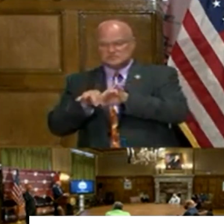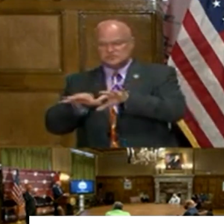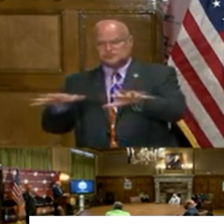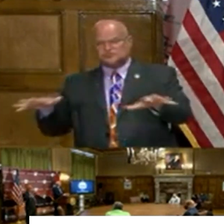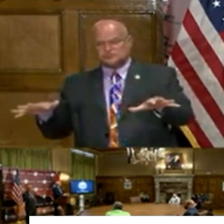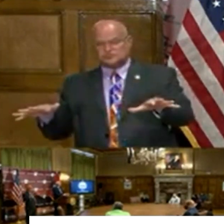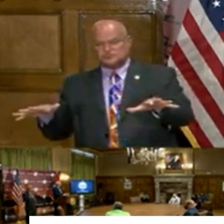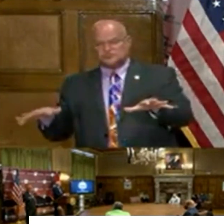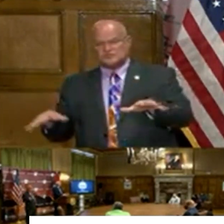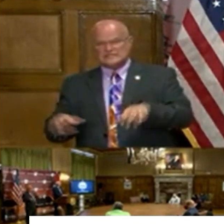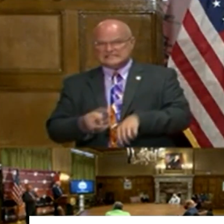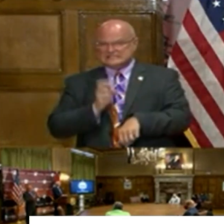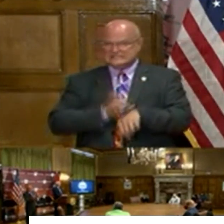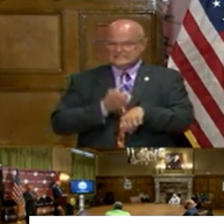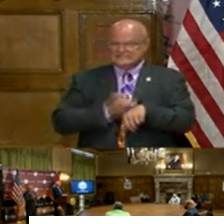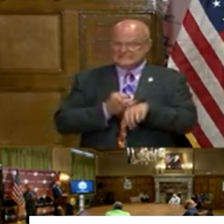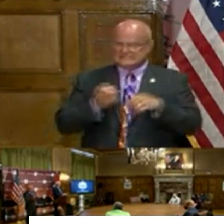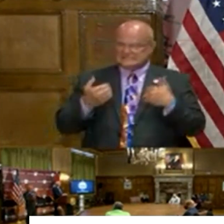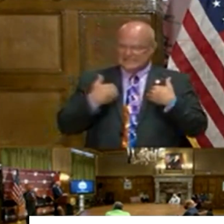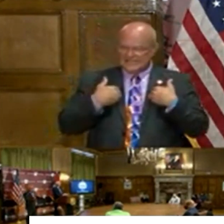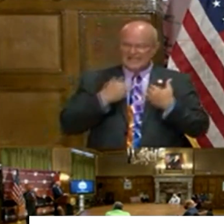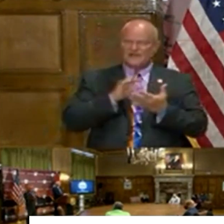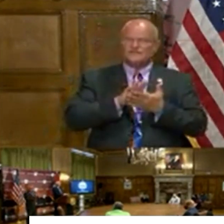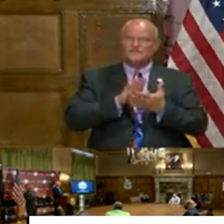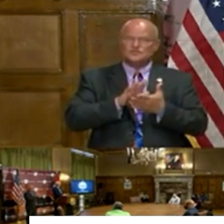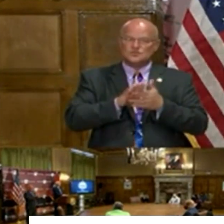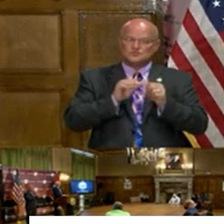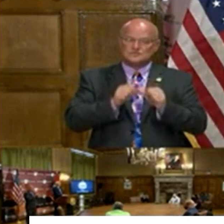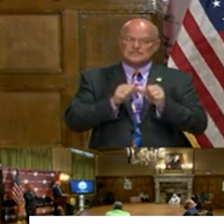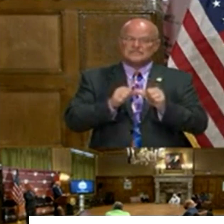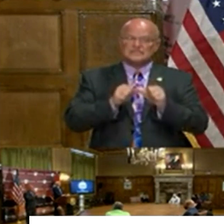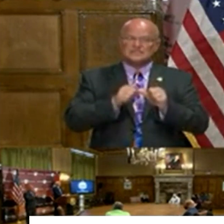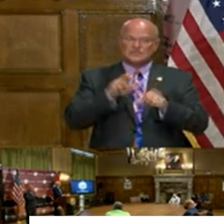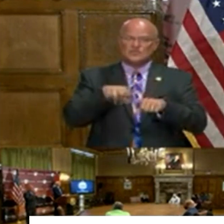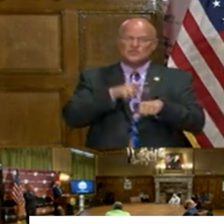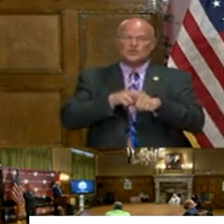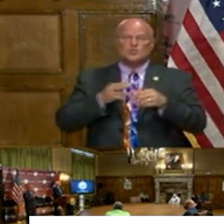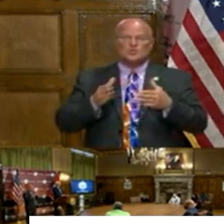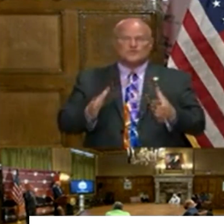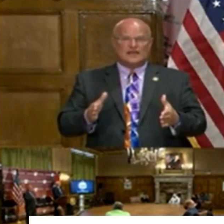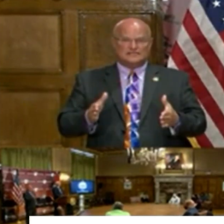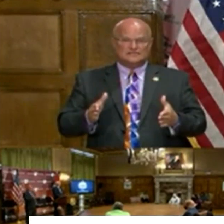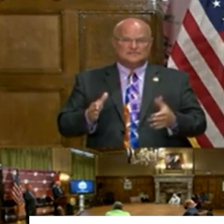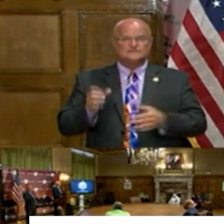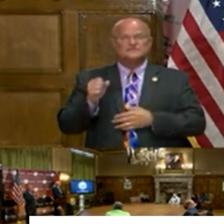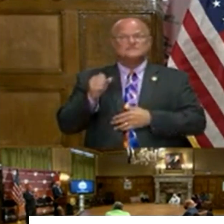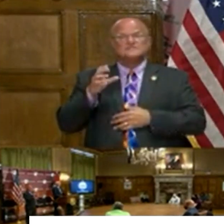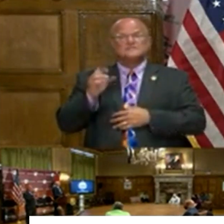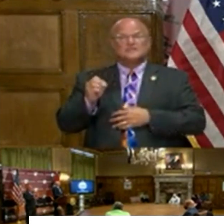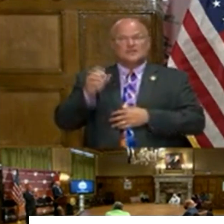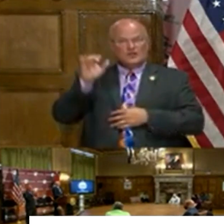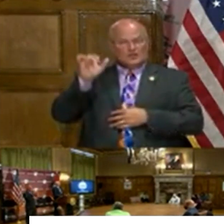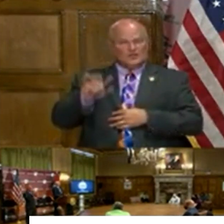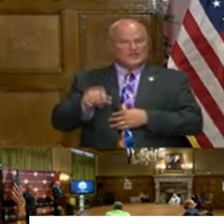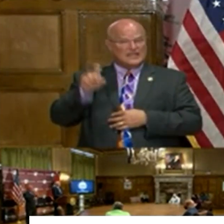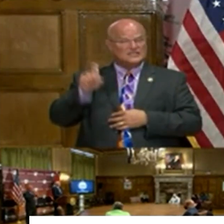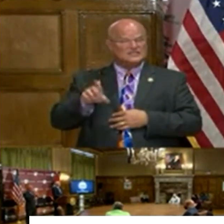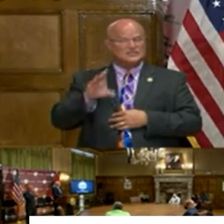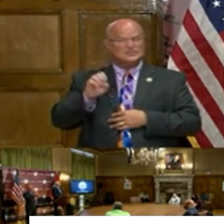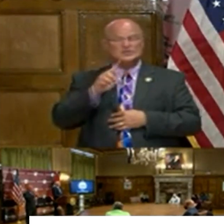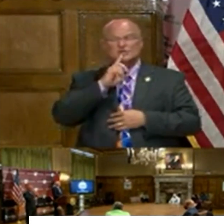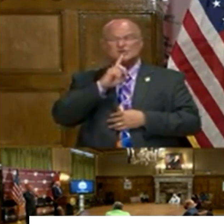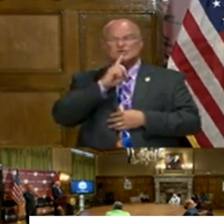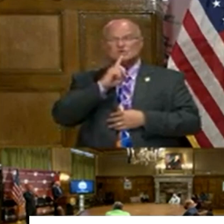that's more difficult to have school to continue in the normal fashion. And so that should be a